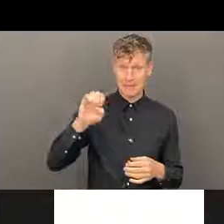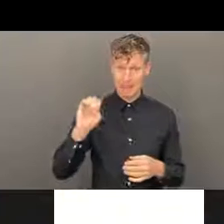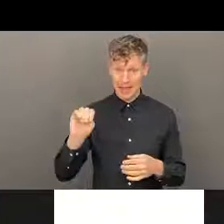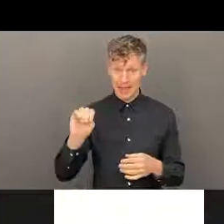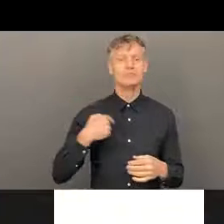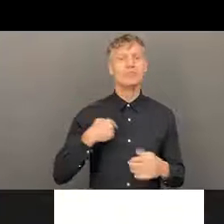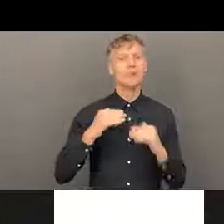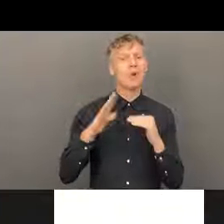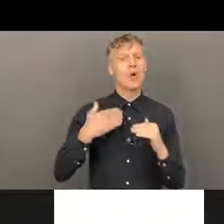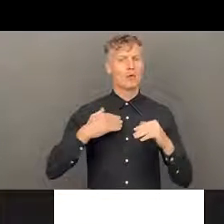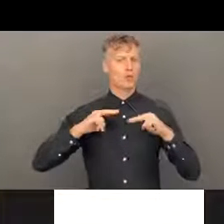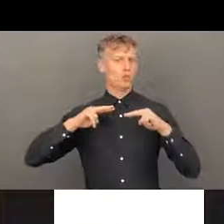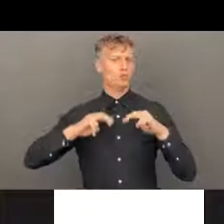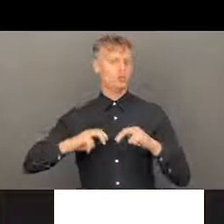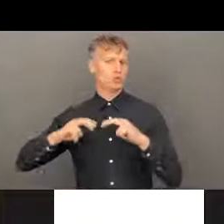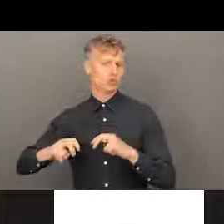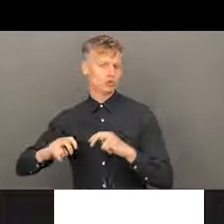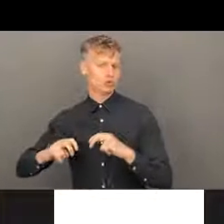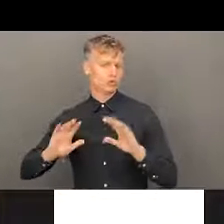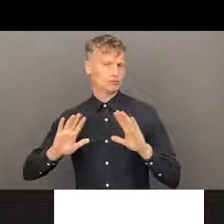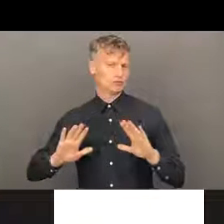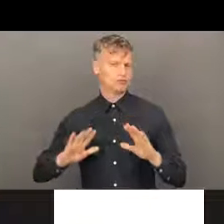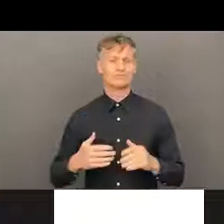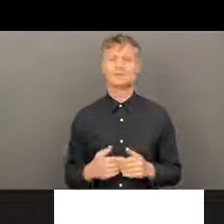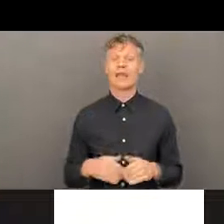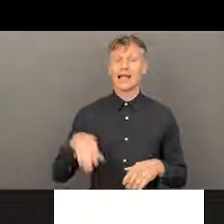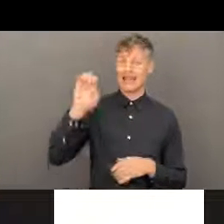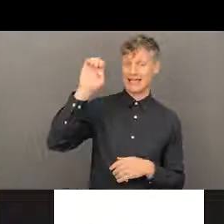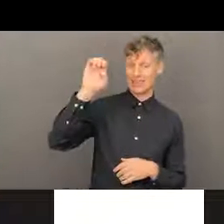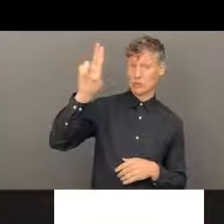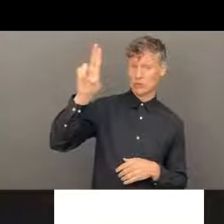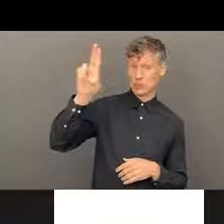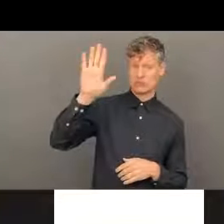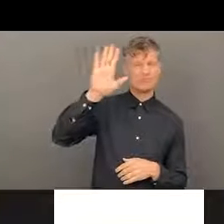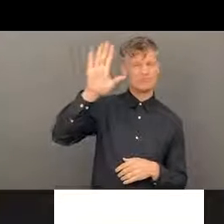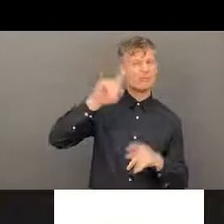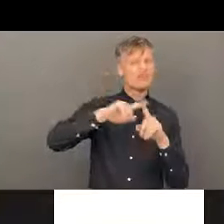with organisations in the EU consortium.